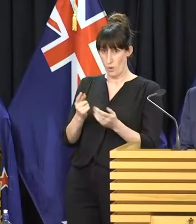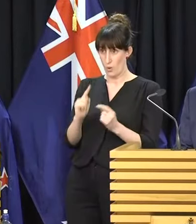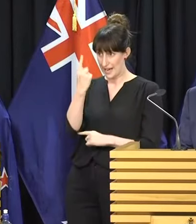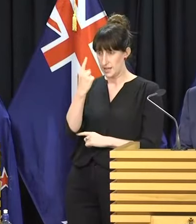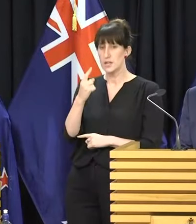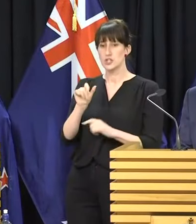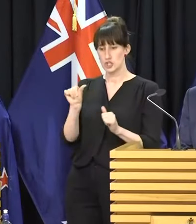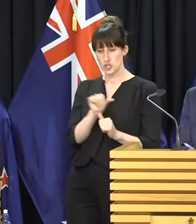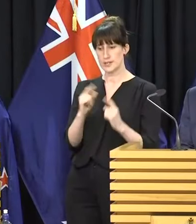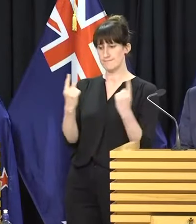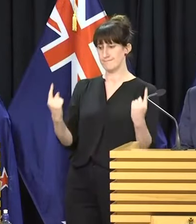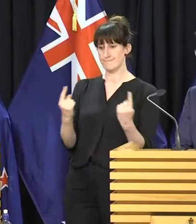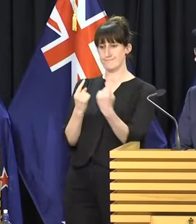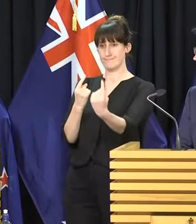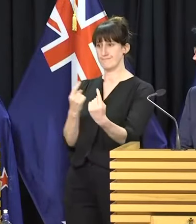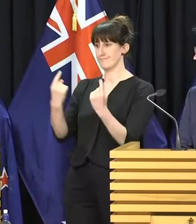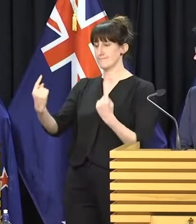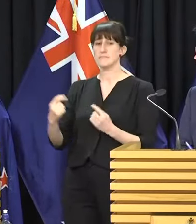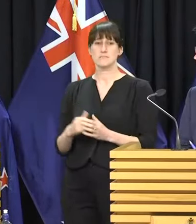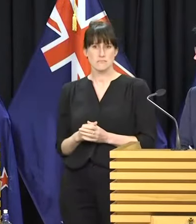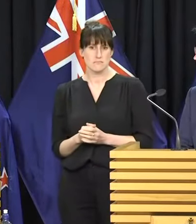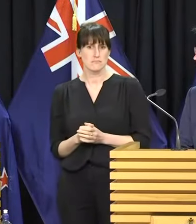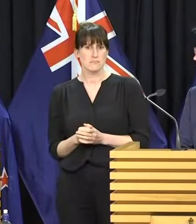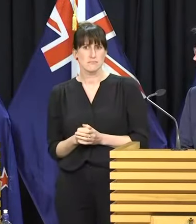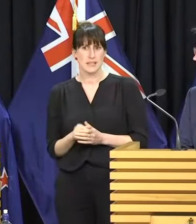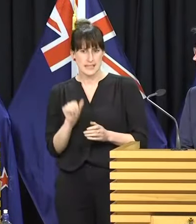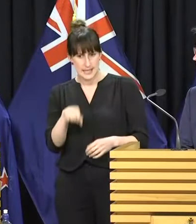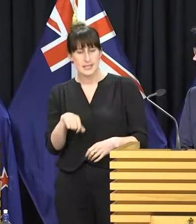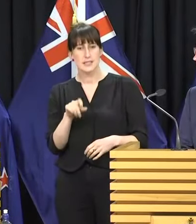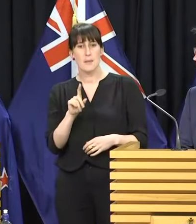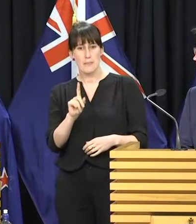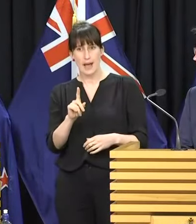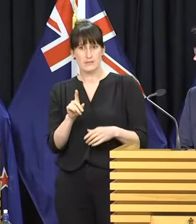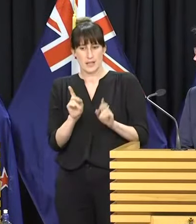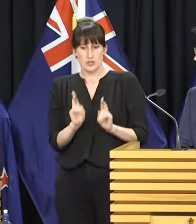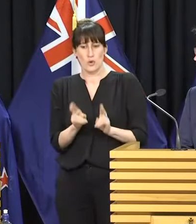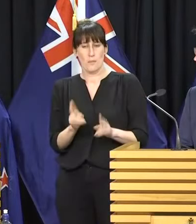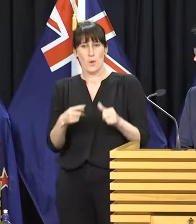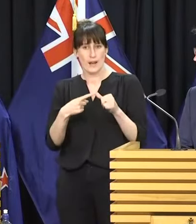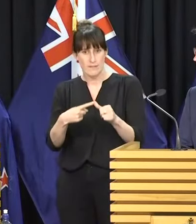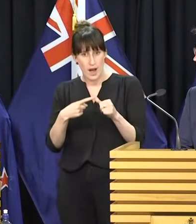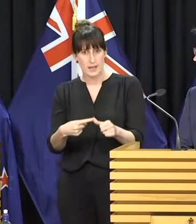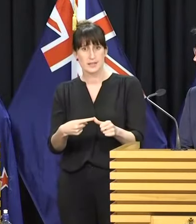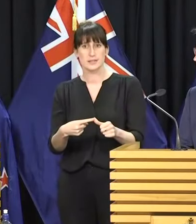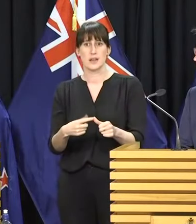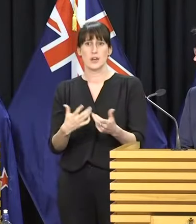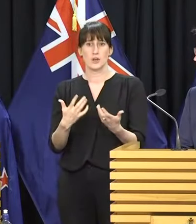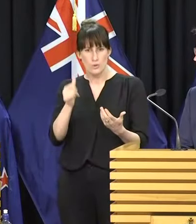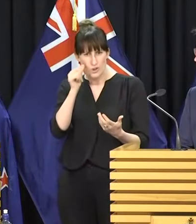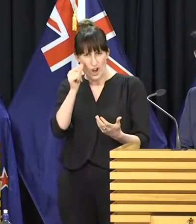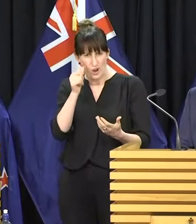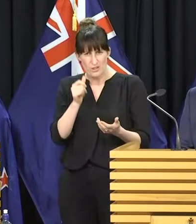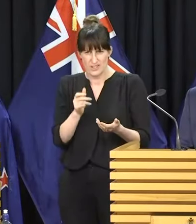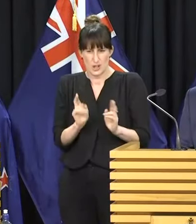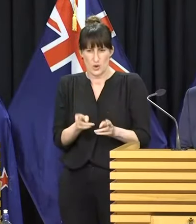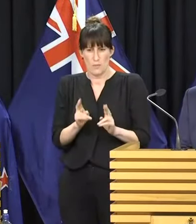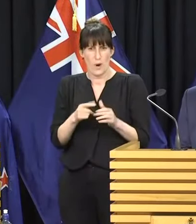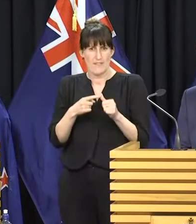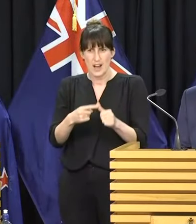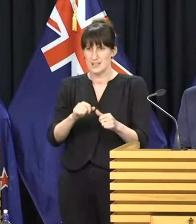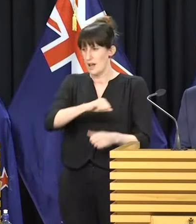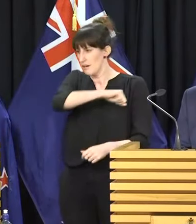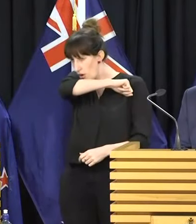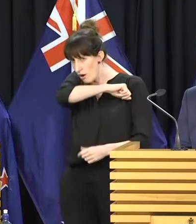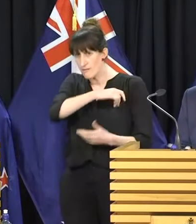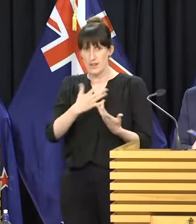give, which is, socially distance where you can, where you can't, wear a mask, do all of those preventative things, cough into your elbow, wash your hands, use hand